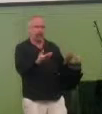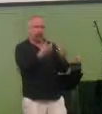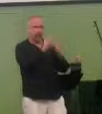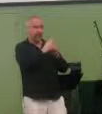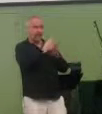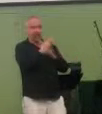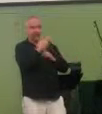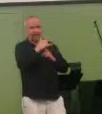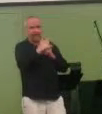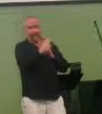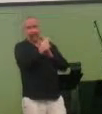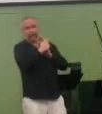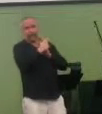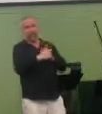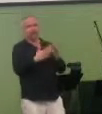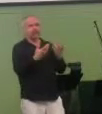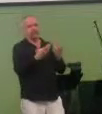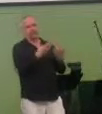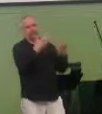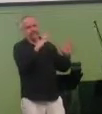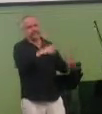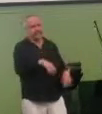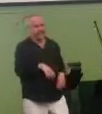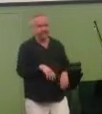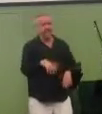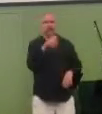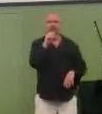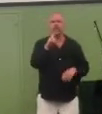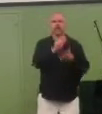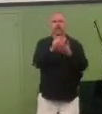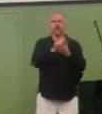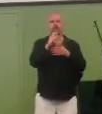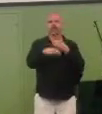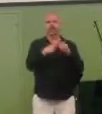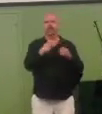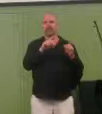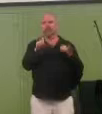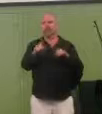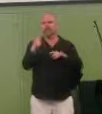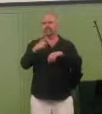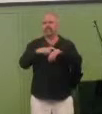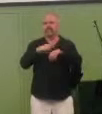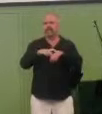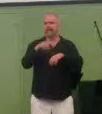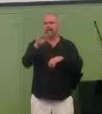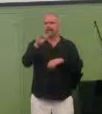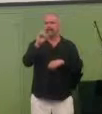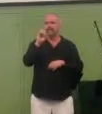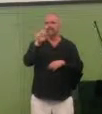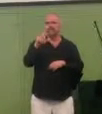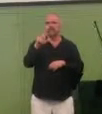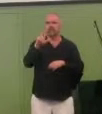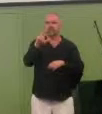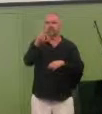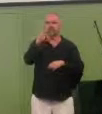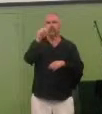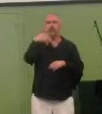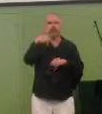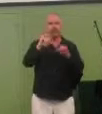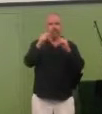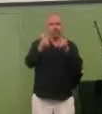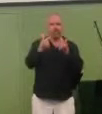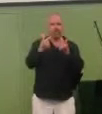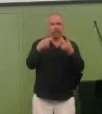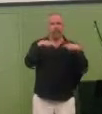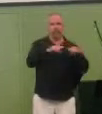also often ironic and hostile. He writes about going to a bisexual woman's rap group in 1976 while still